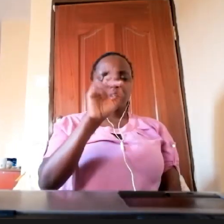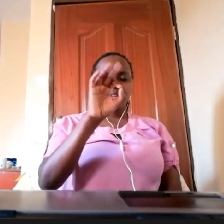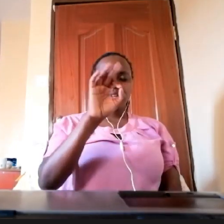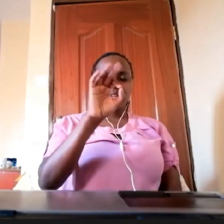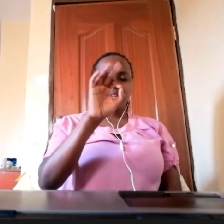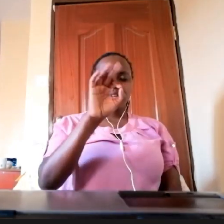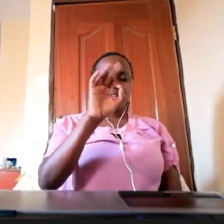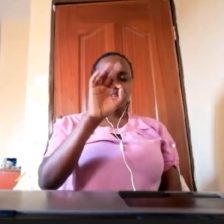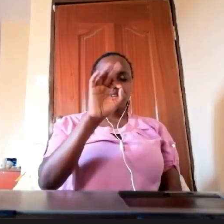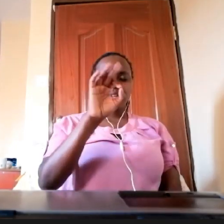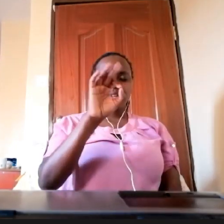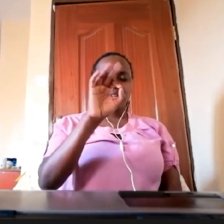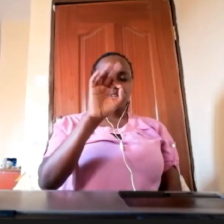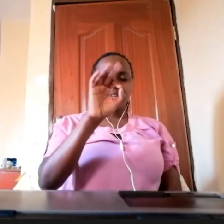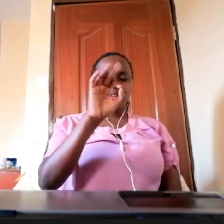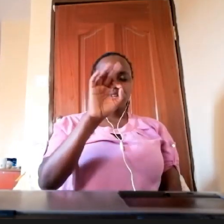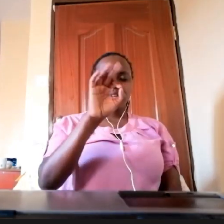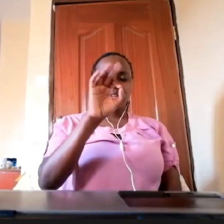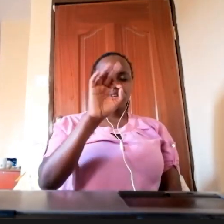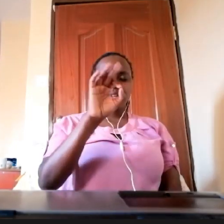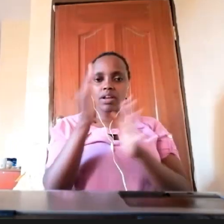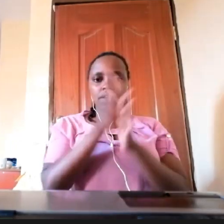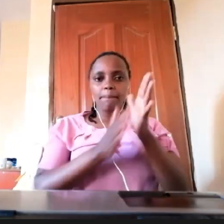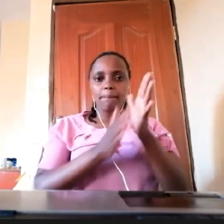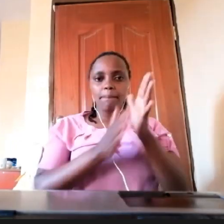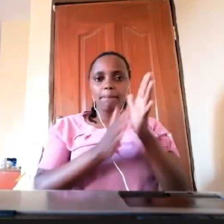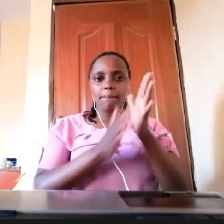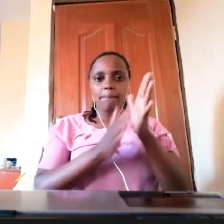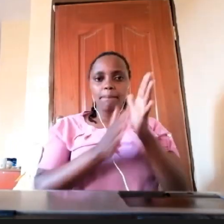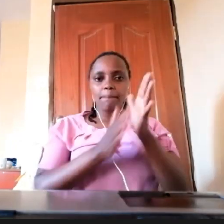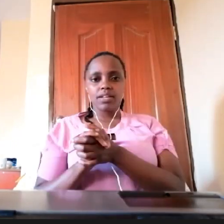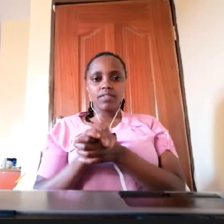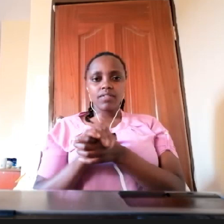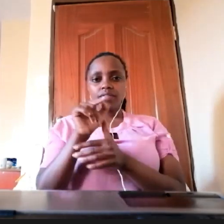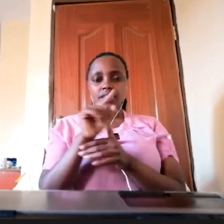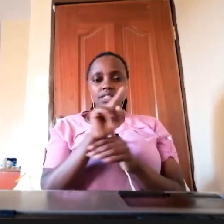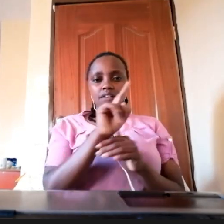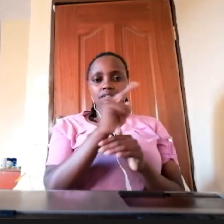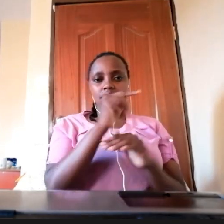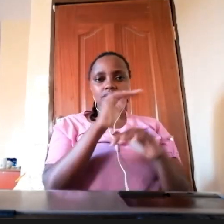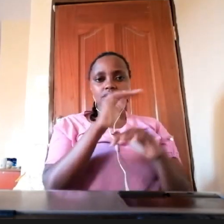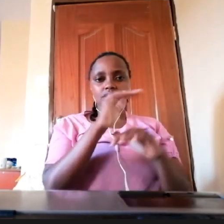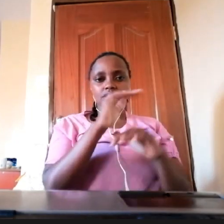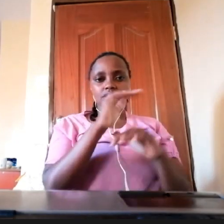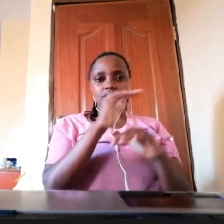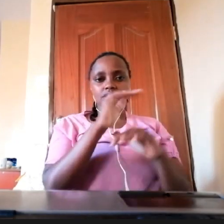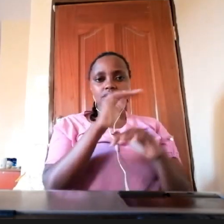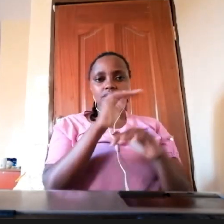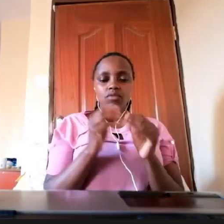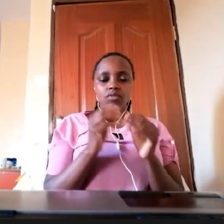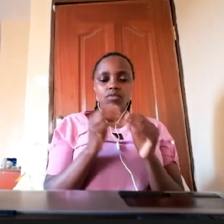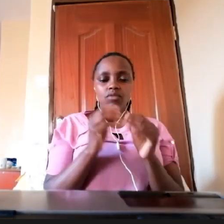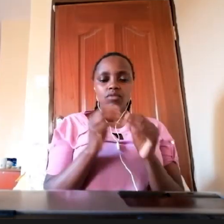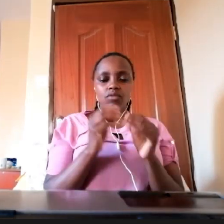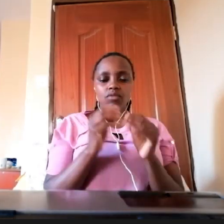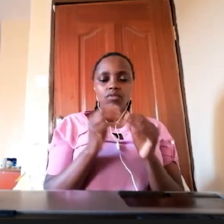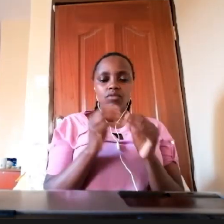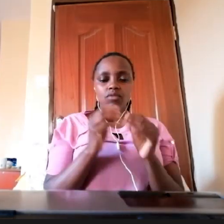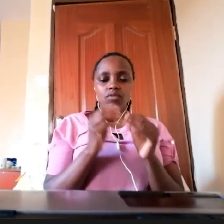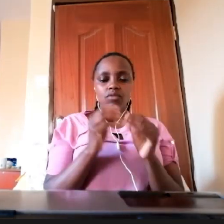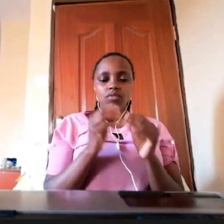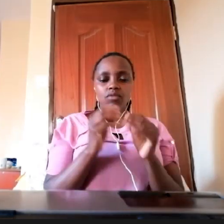job in preparing this first webinar of a series on,